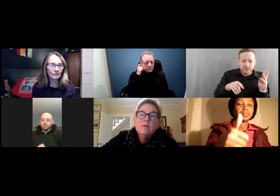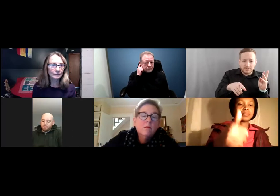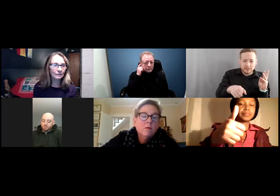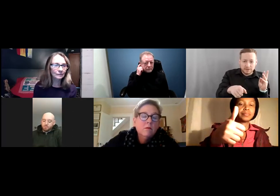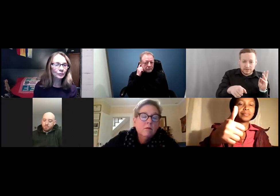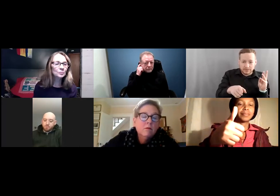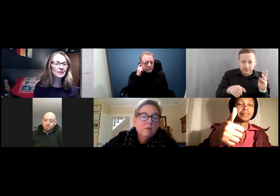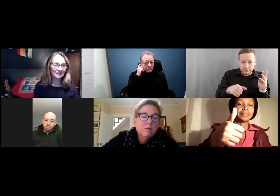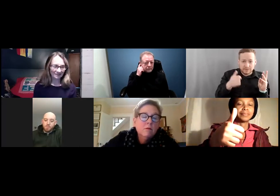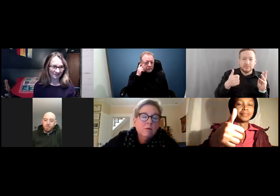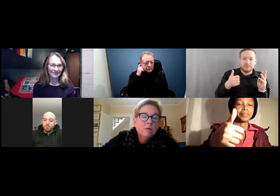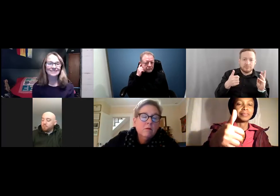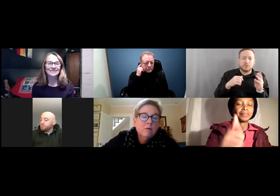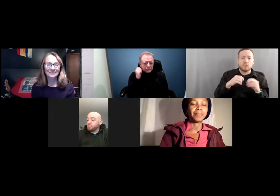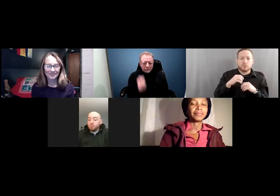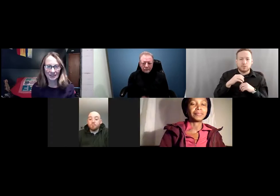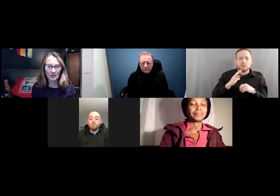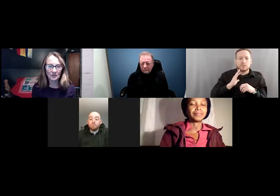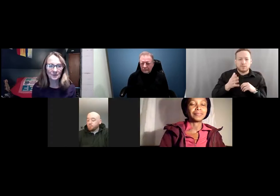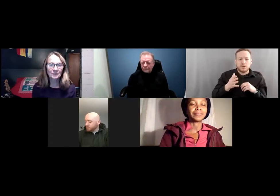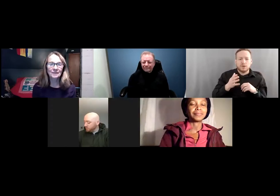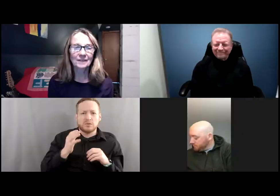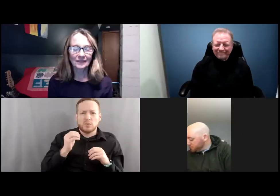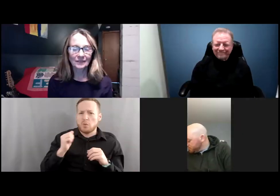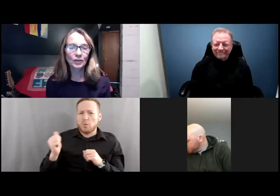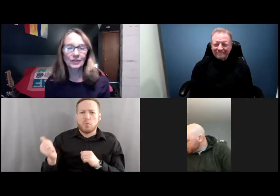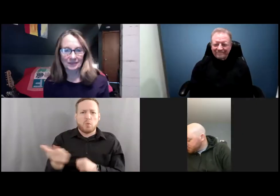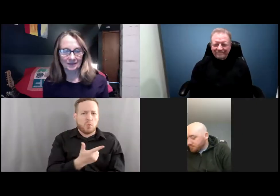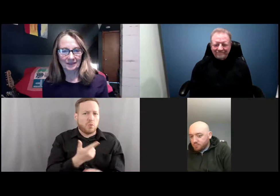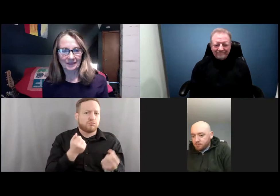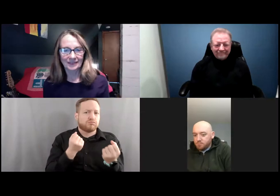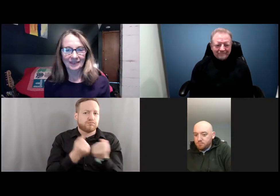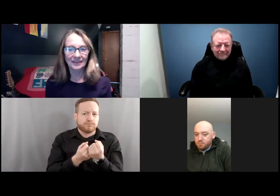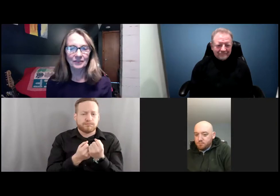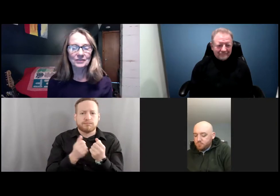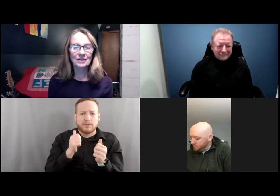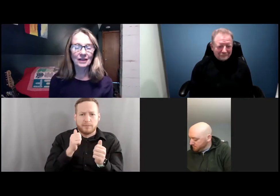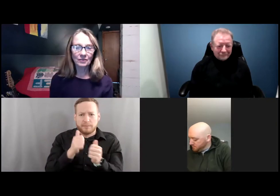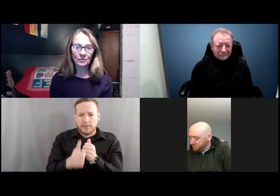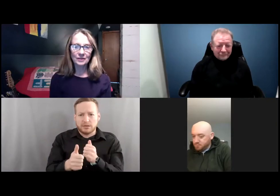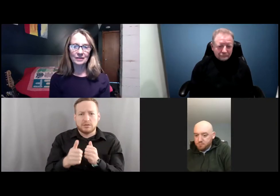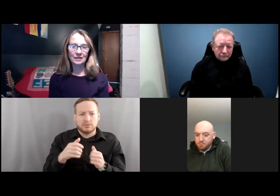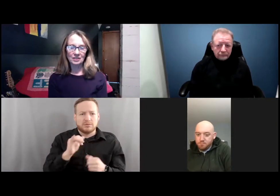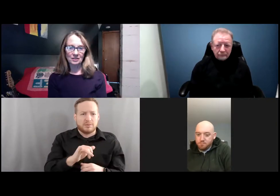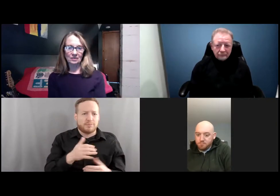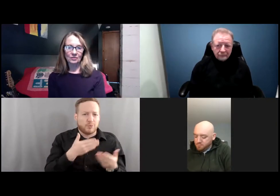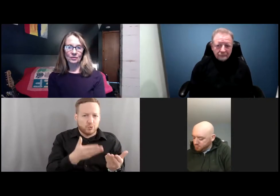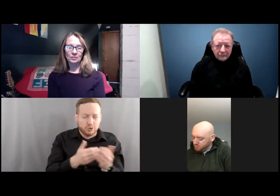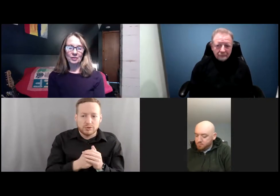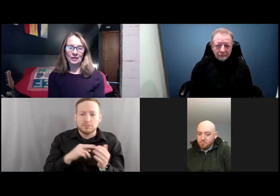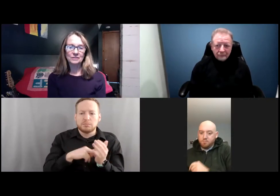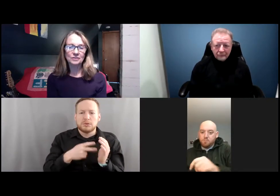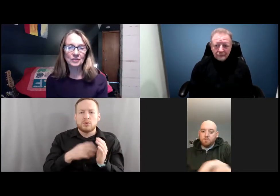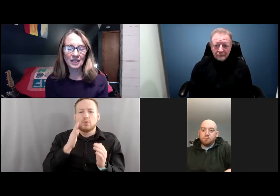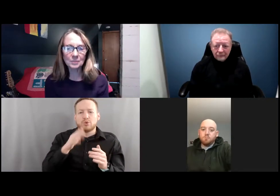Boonmi, thank you. We're good. It looks like everyone has voted to